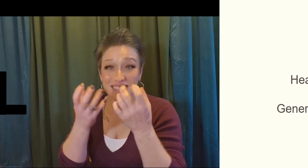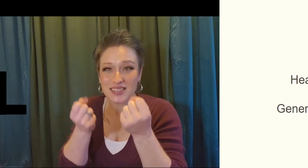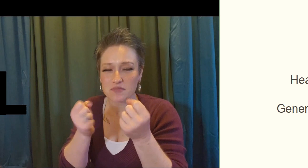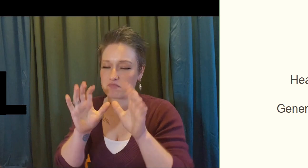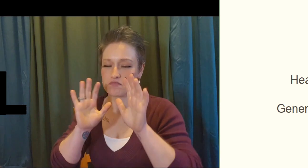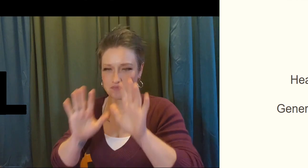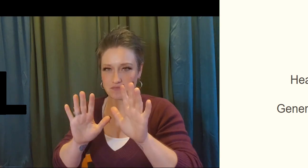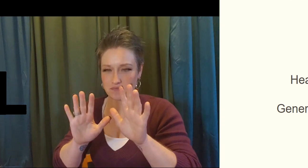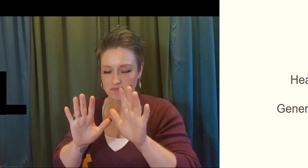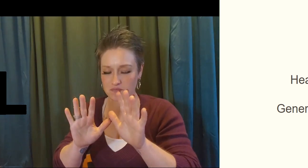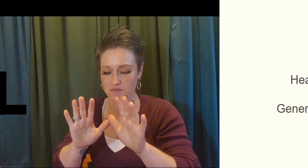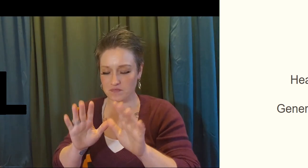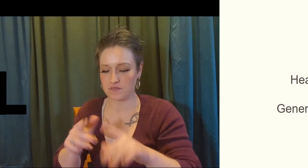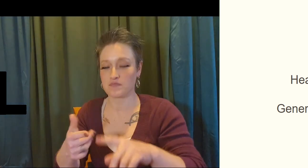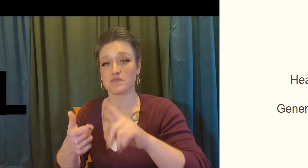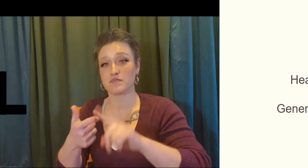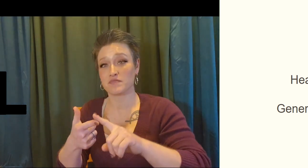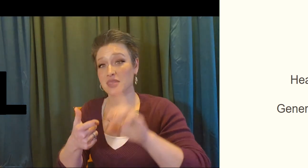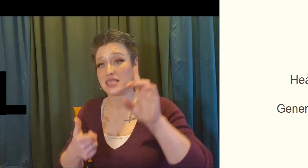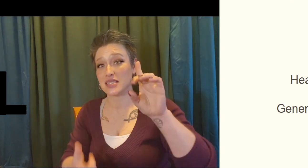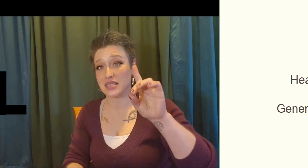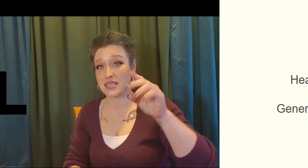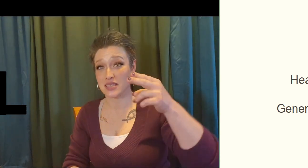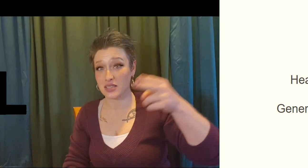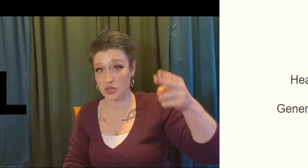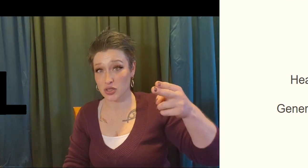or the family signs.